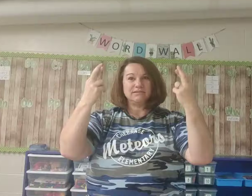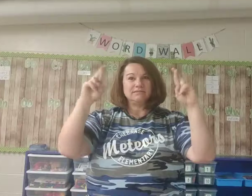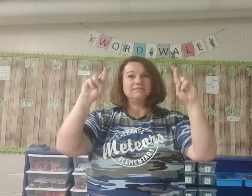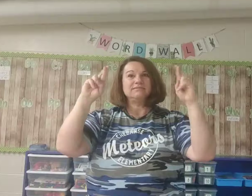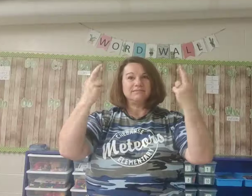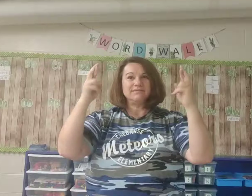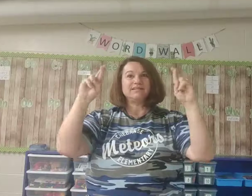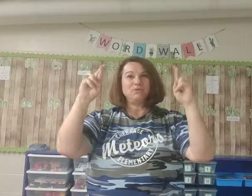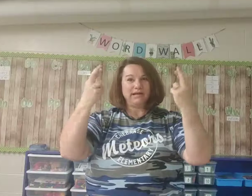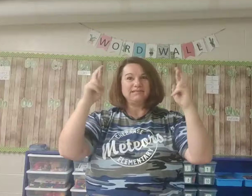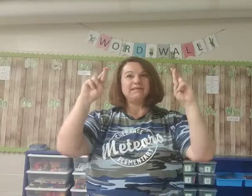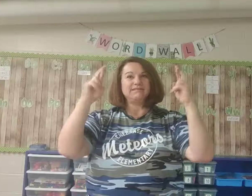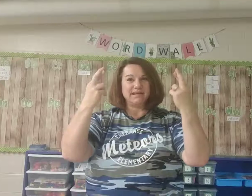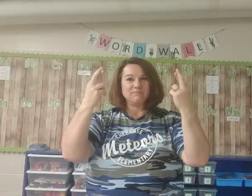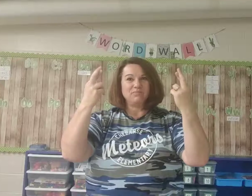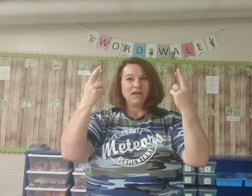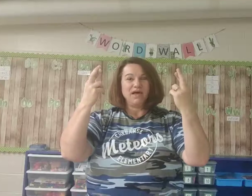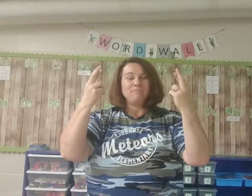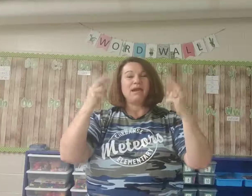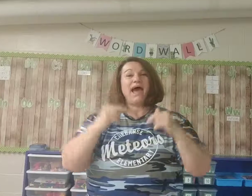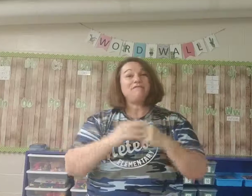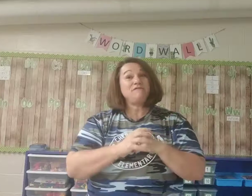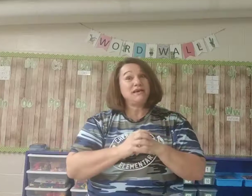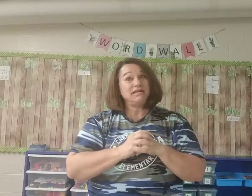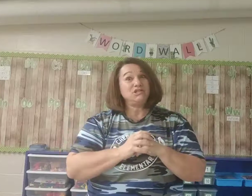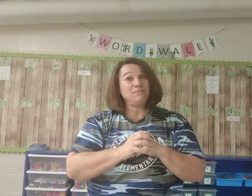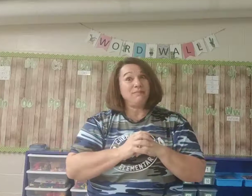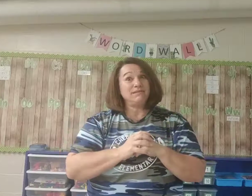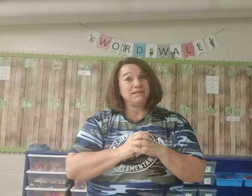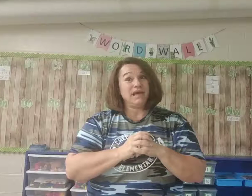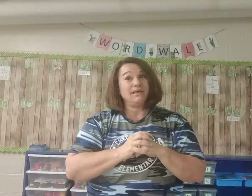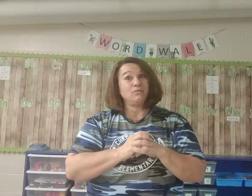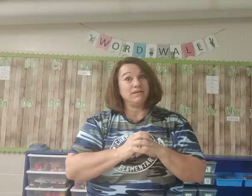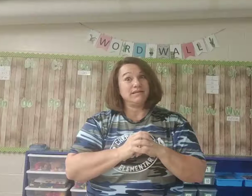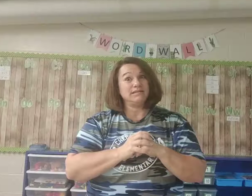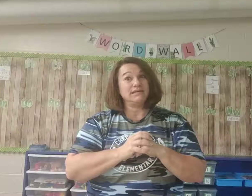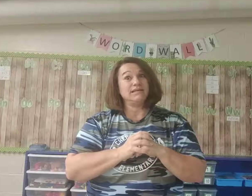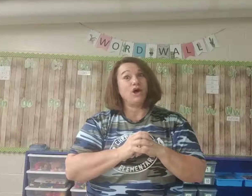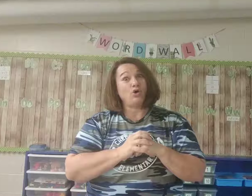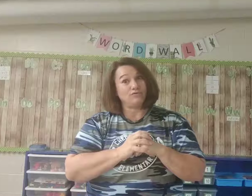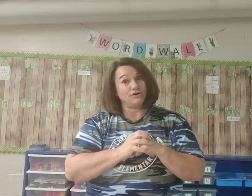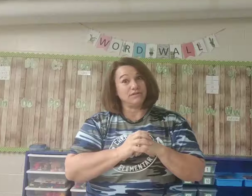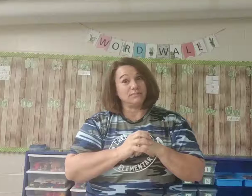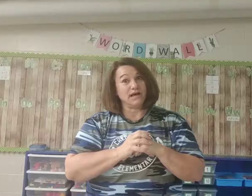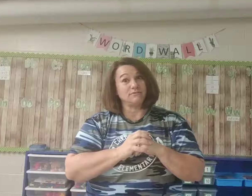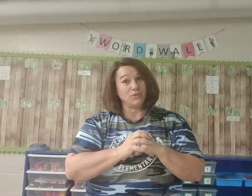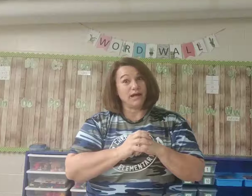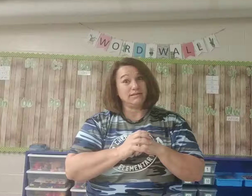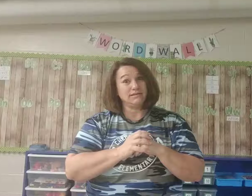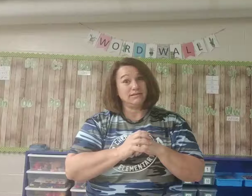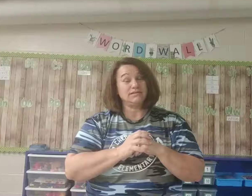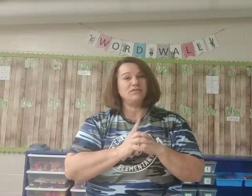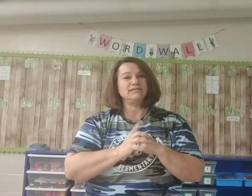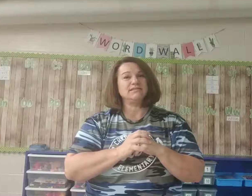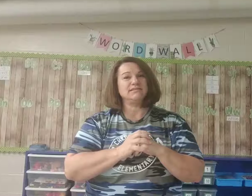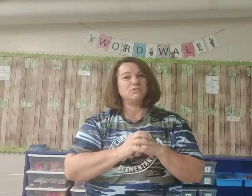Recess. That's pretty easy, isn't it? But I have a feeling she might be saying that recess is over sometimes, right? So this is